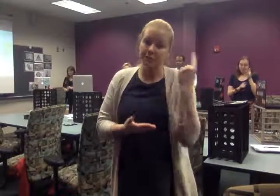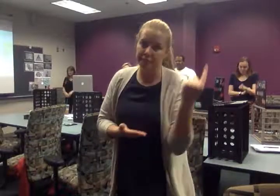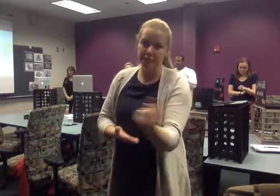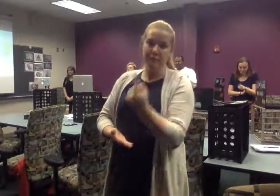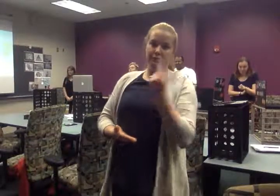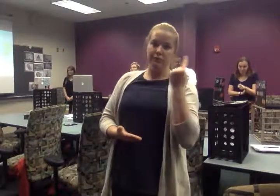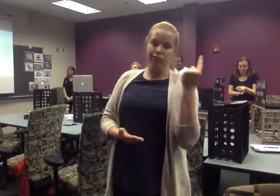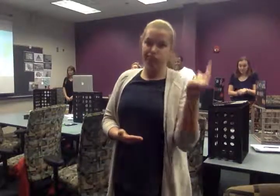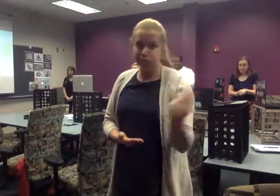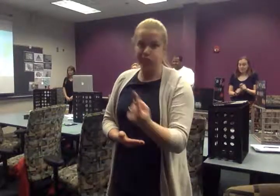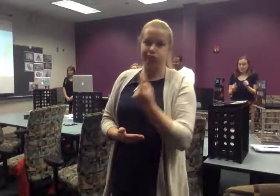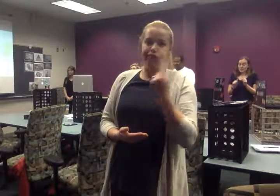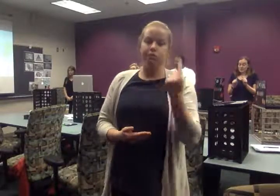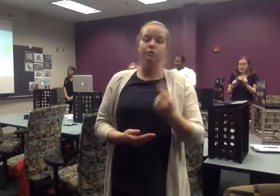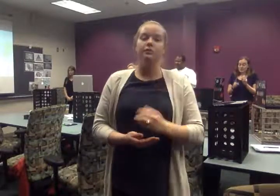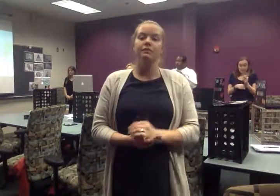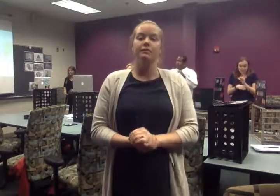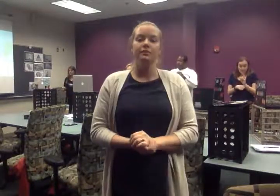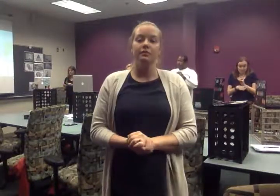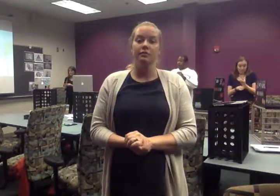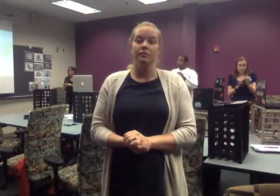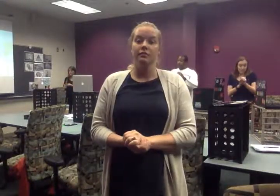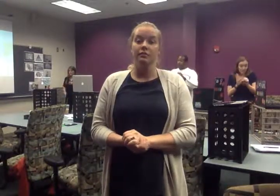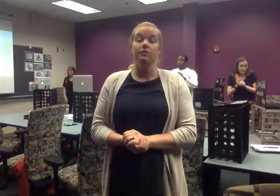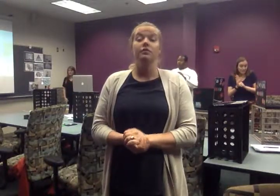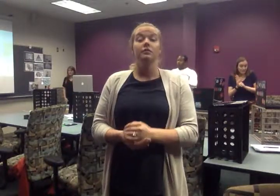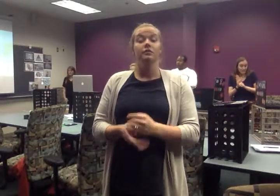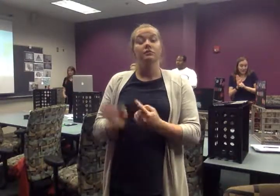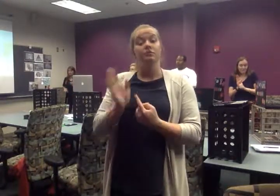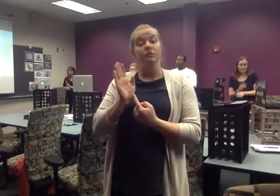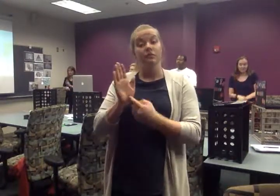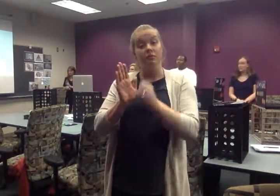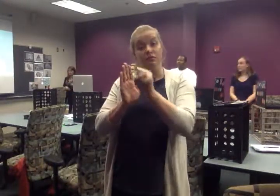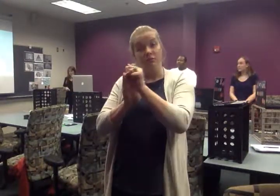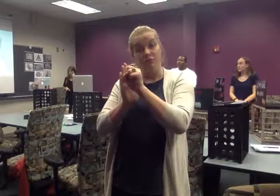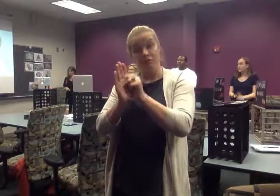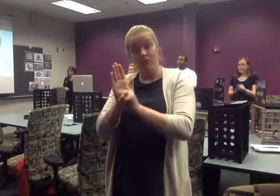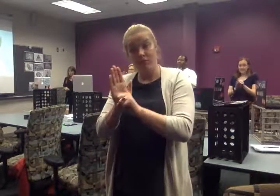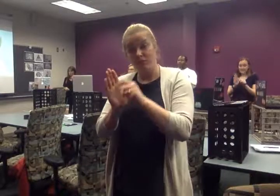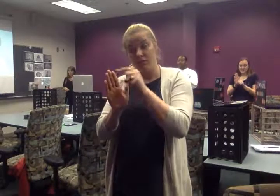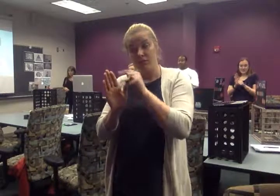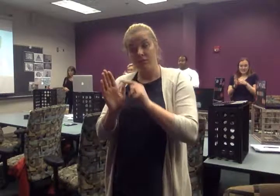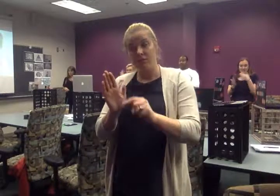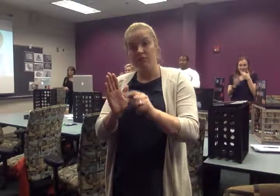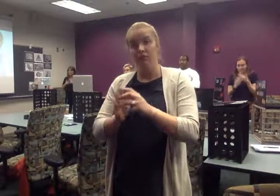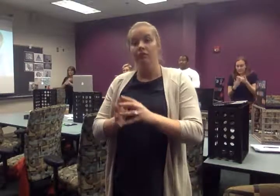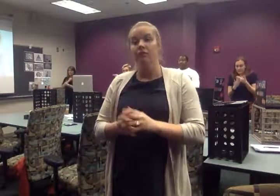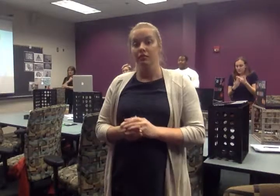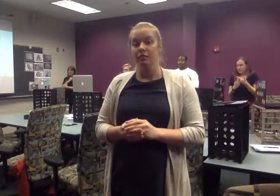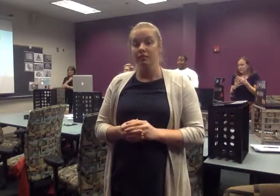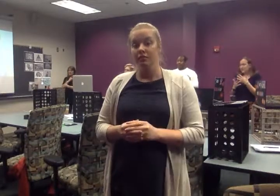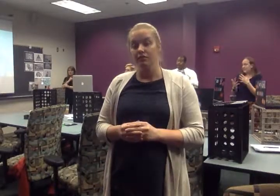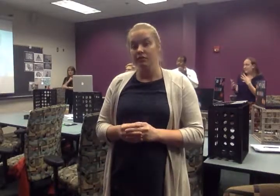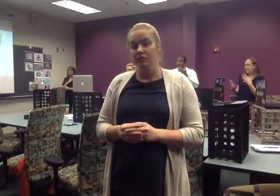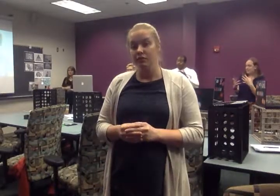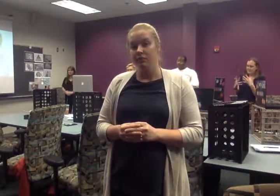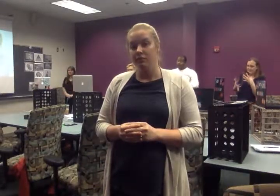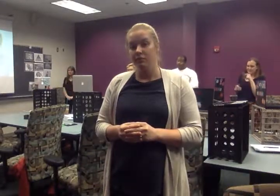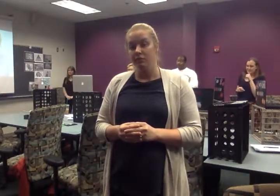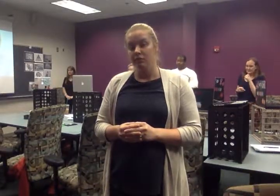at least very useful, for states. And I think states are probably good. Oh, maybe not. I'm not positive. I just like the internet so much. I don't think we would have